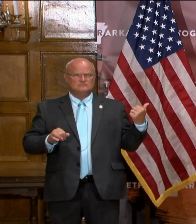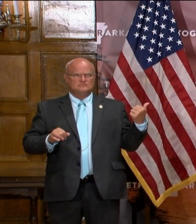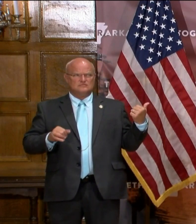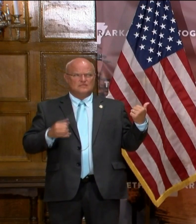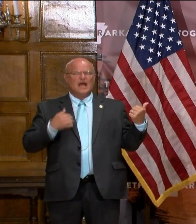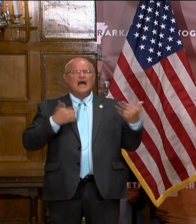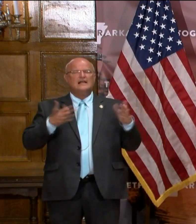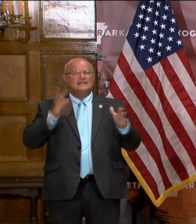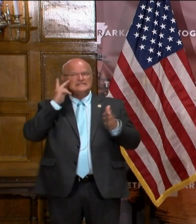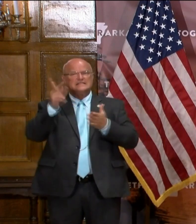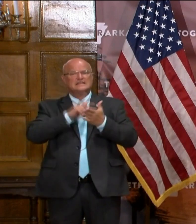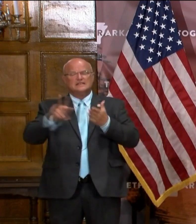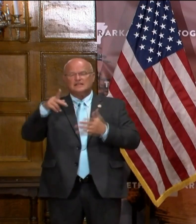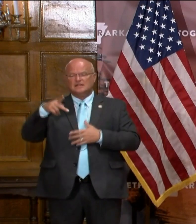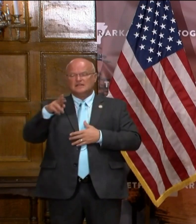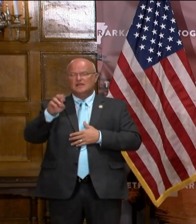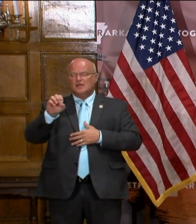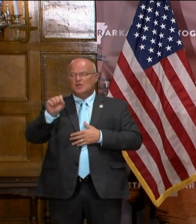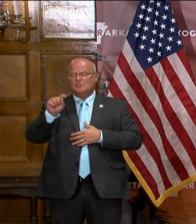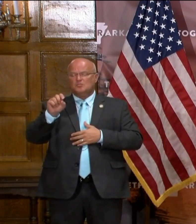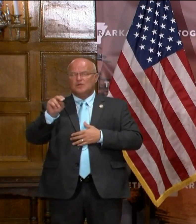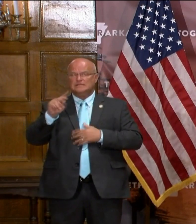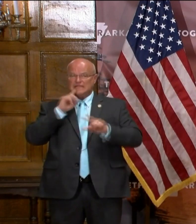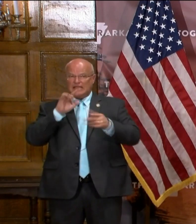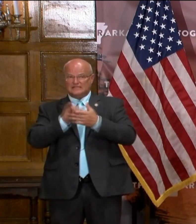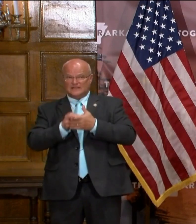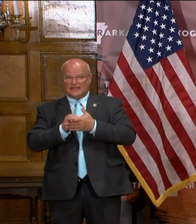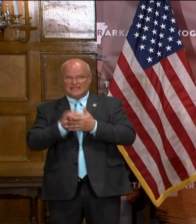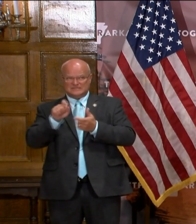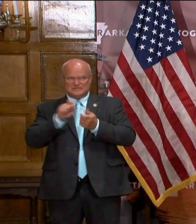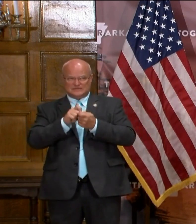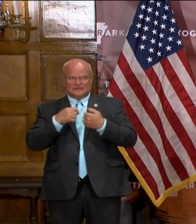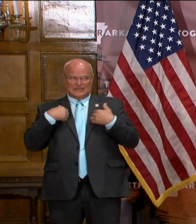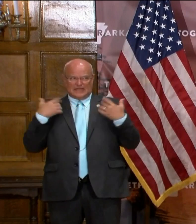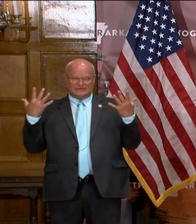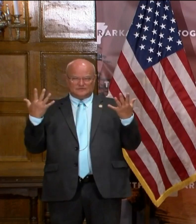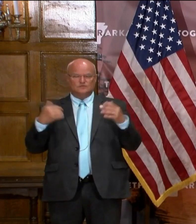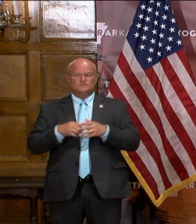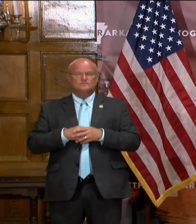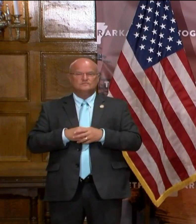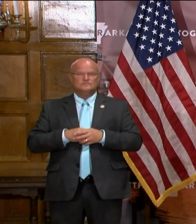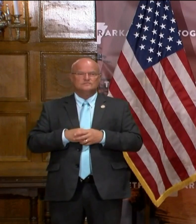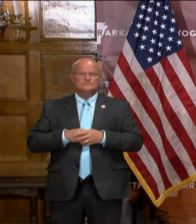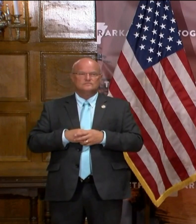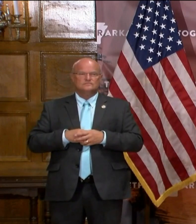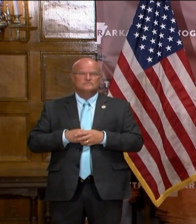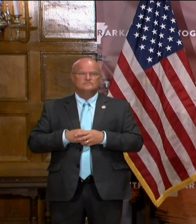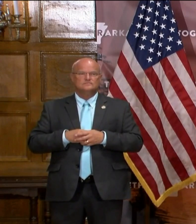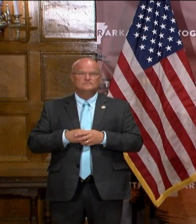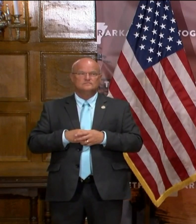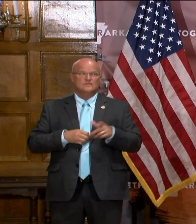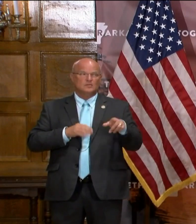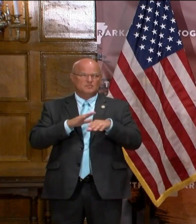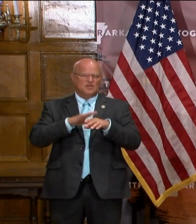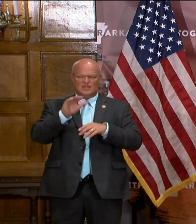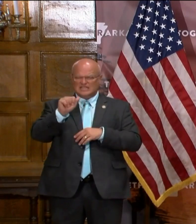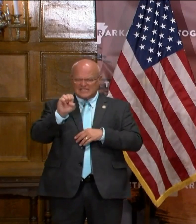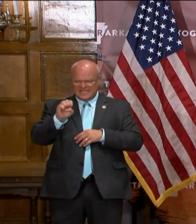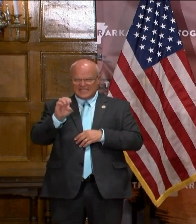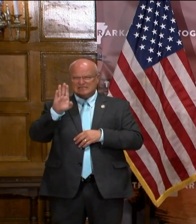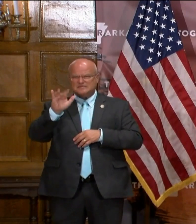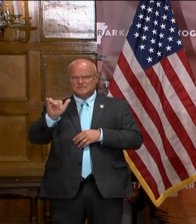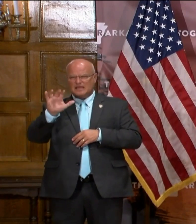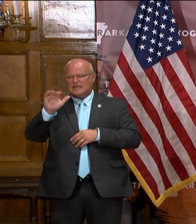I will let Secretary Preston probably needs to answer that specifically, so you can address that to them. And it would be on a